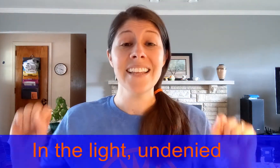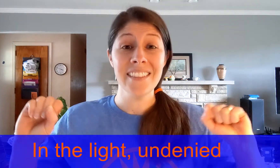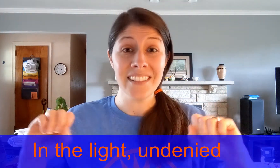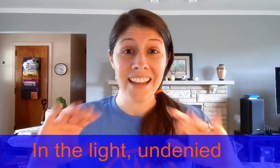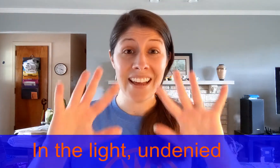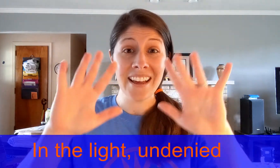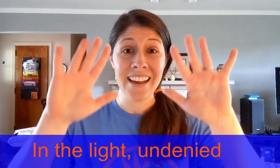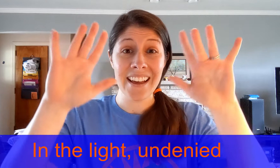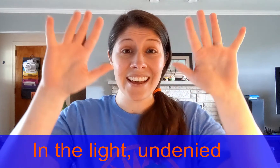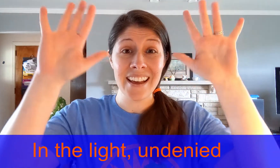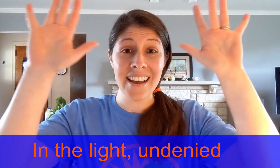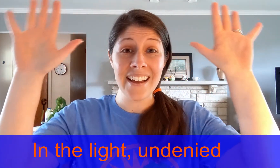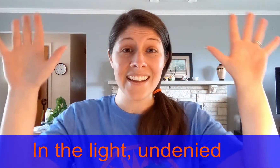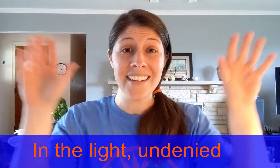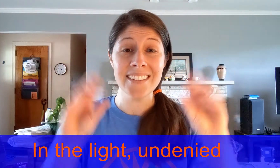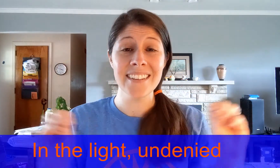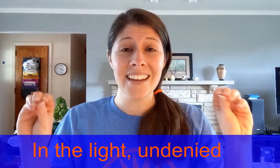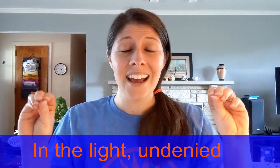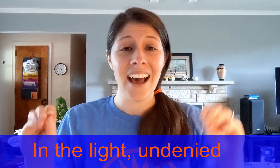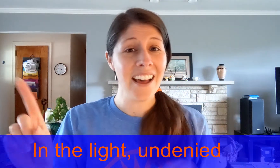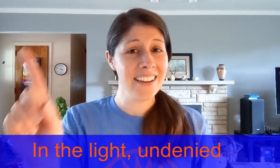In the light,